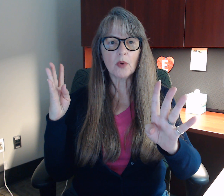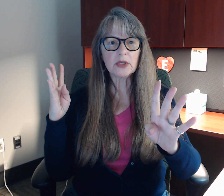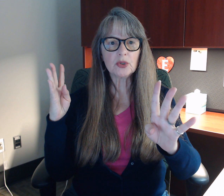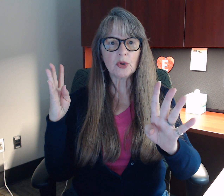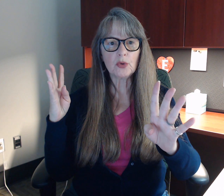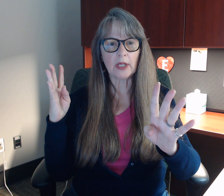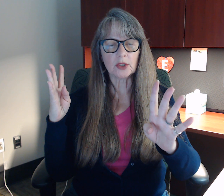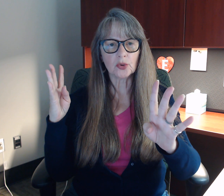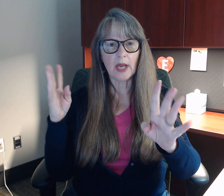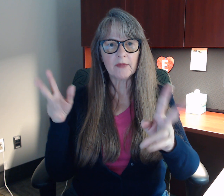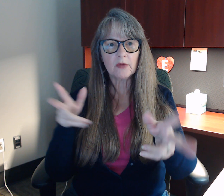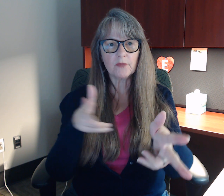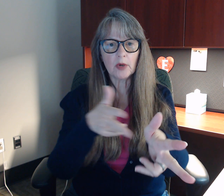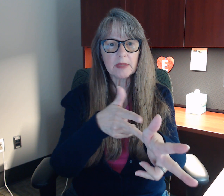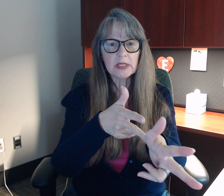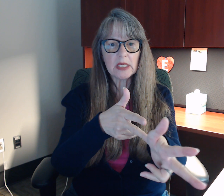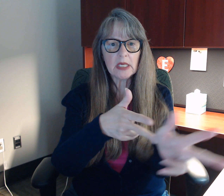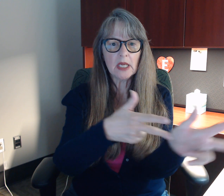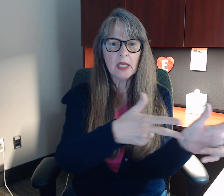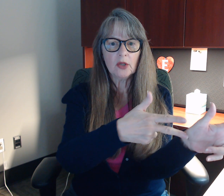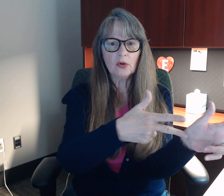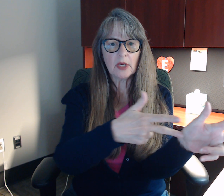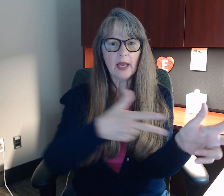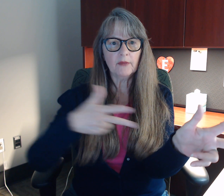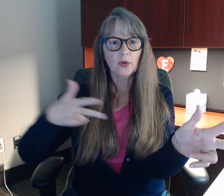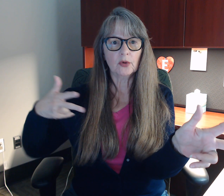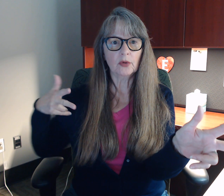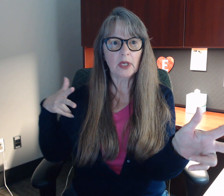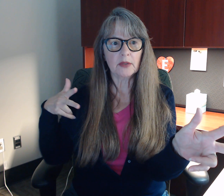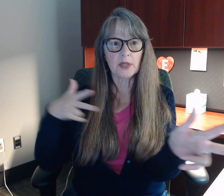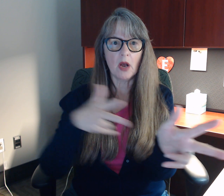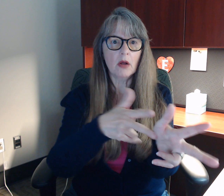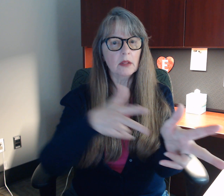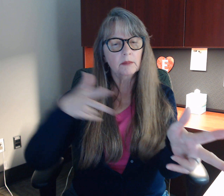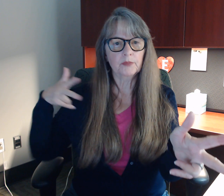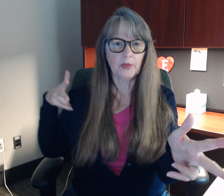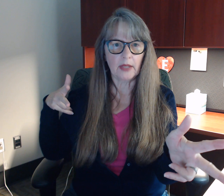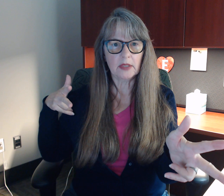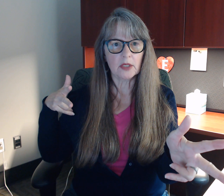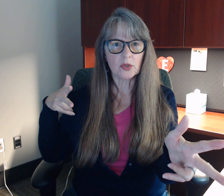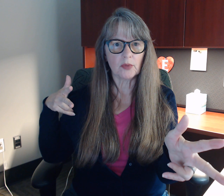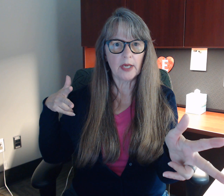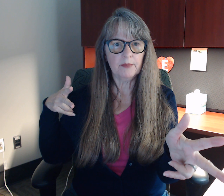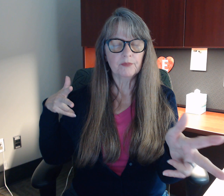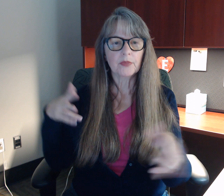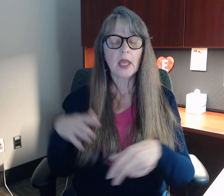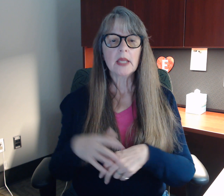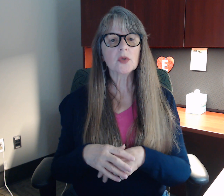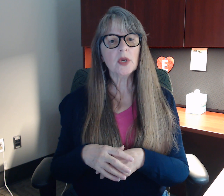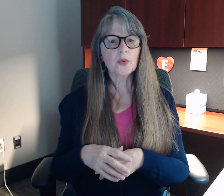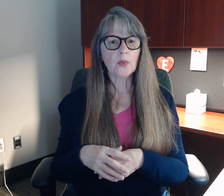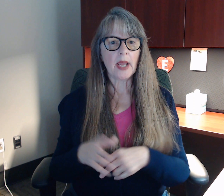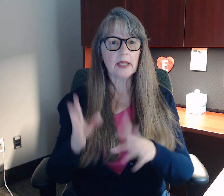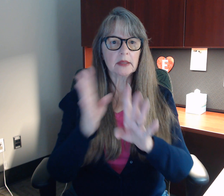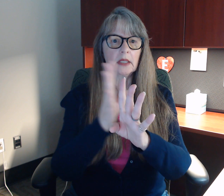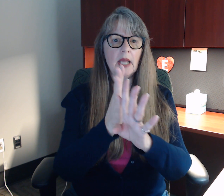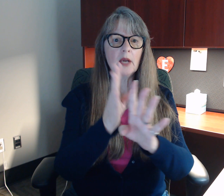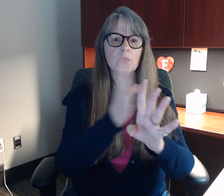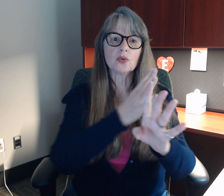to do like the drive-in pharmacy, you could have it is all like this, right? So either way, the line was